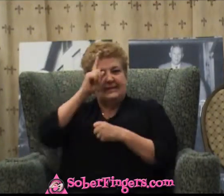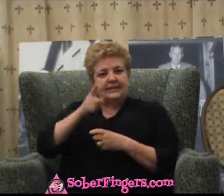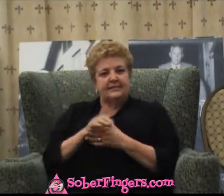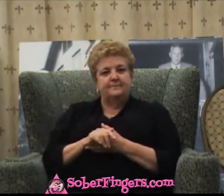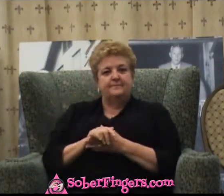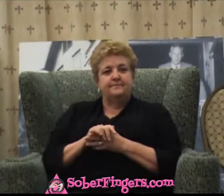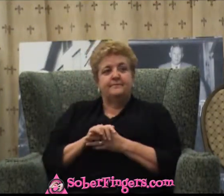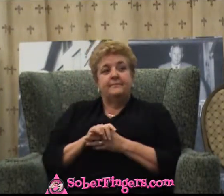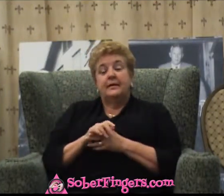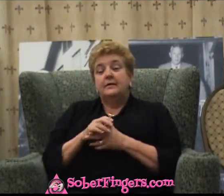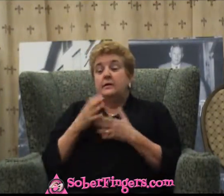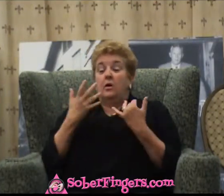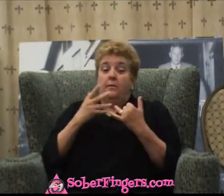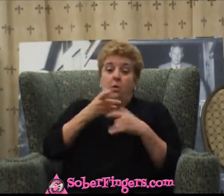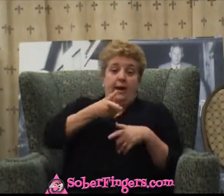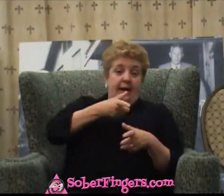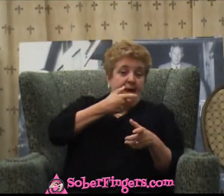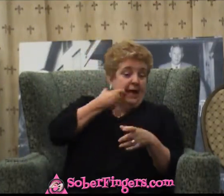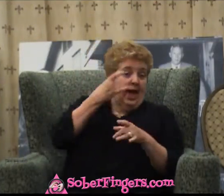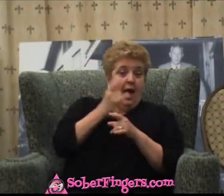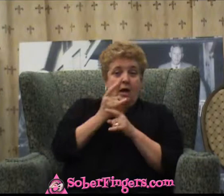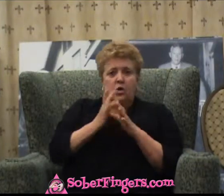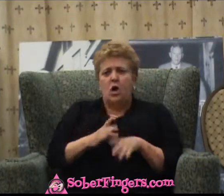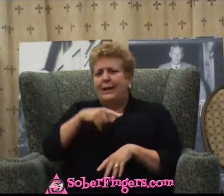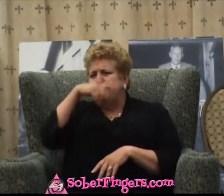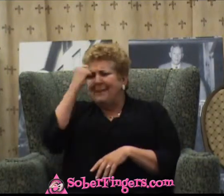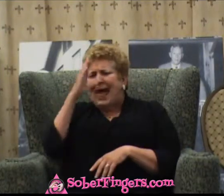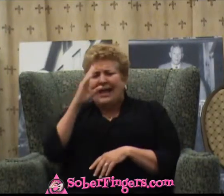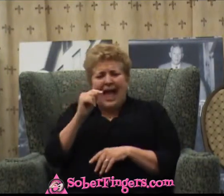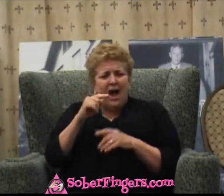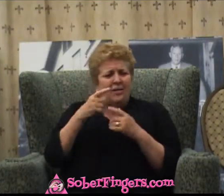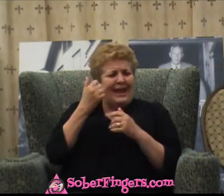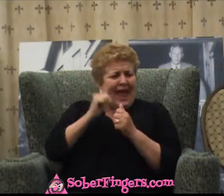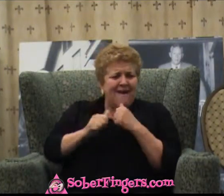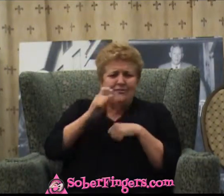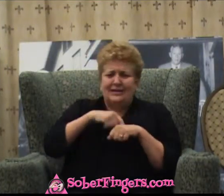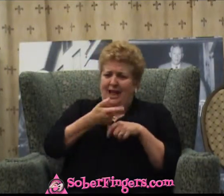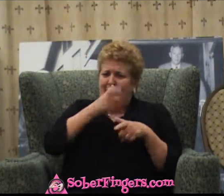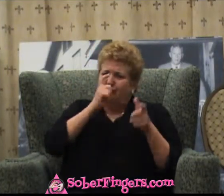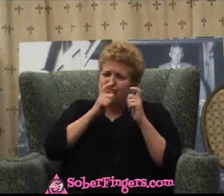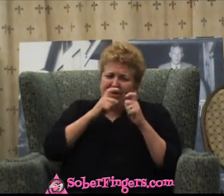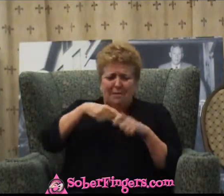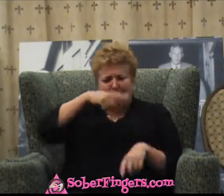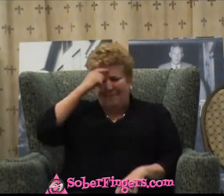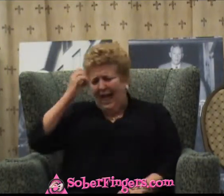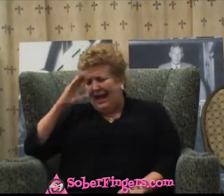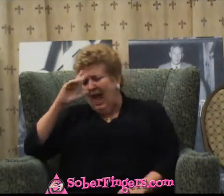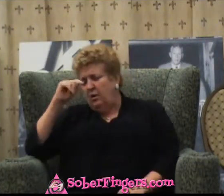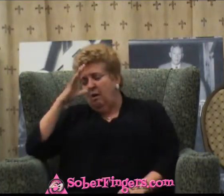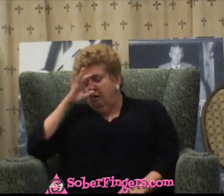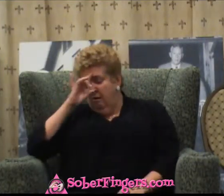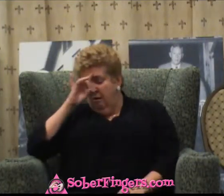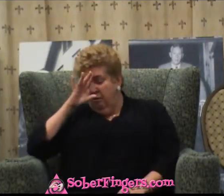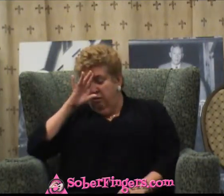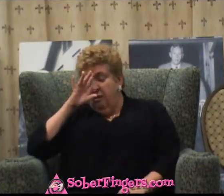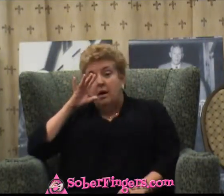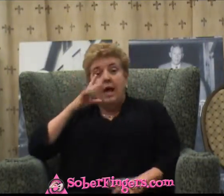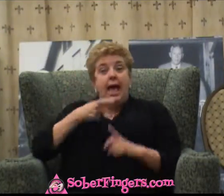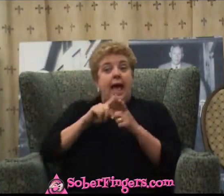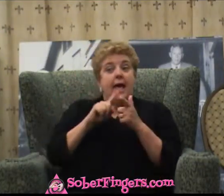alcoholic already, full-blown, blackout every time I drank, when I started living with him, I started drinking more than I'd ever drank